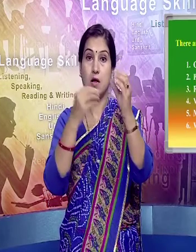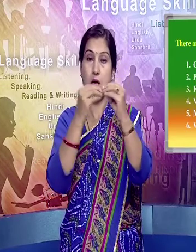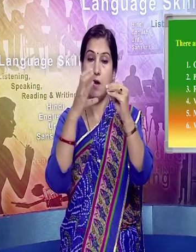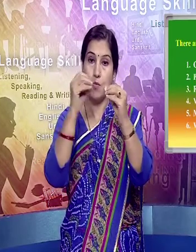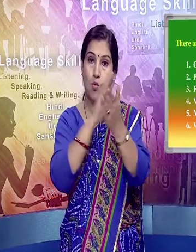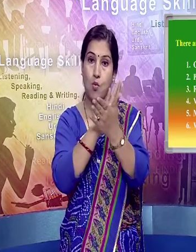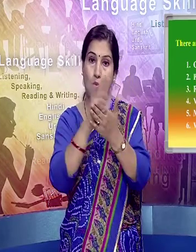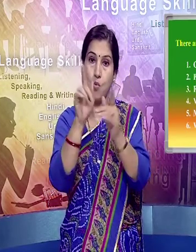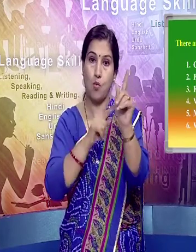protein,